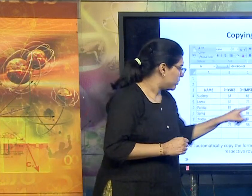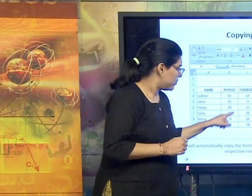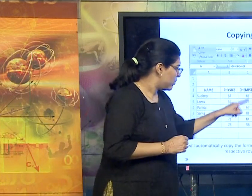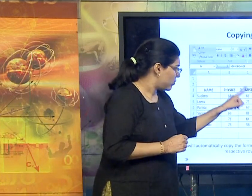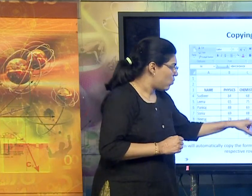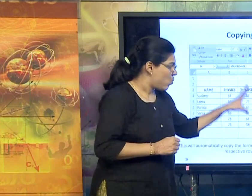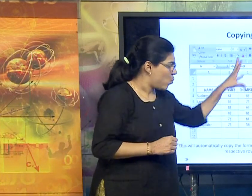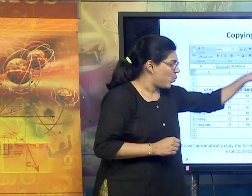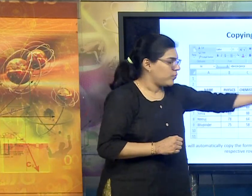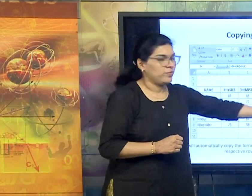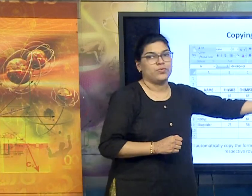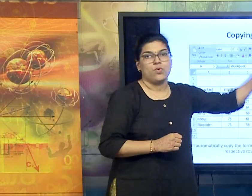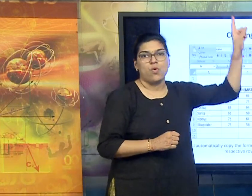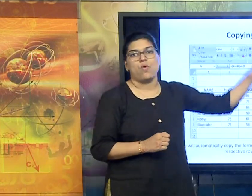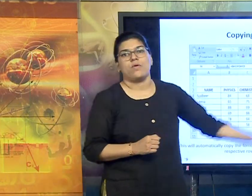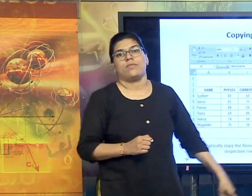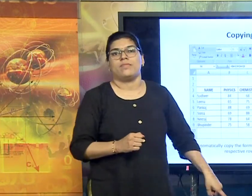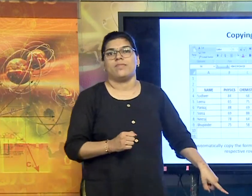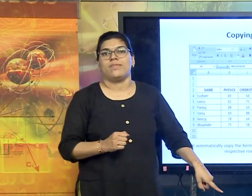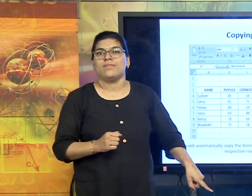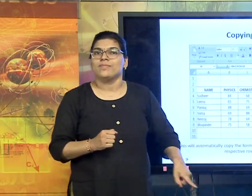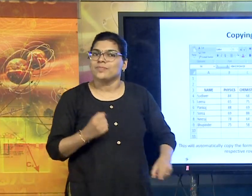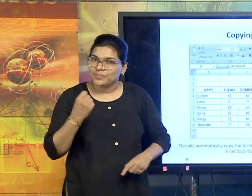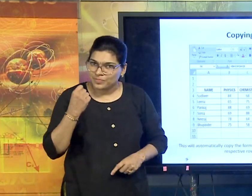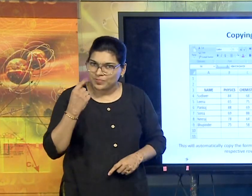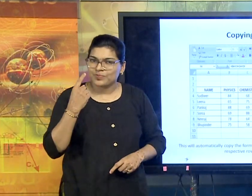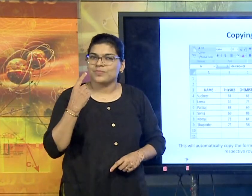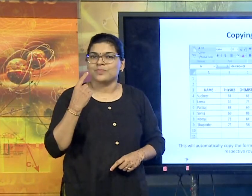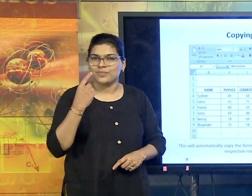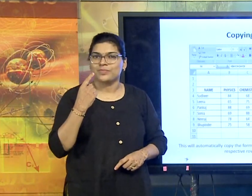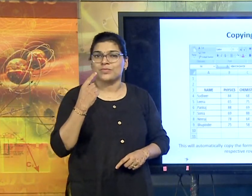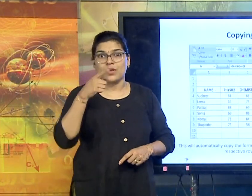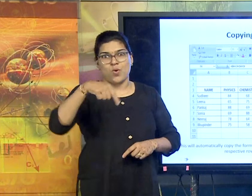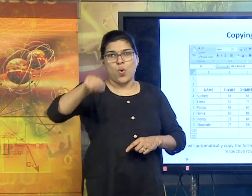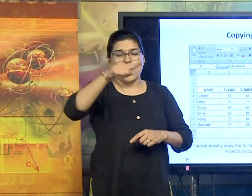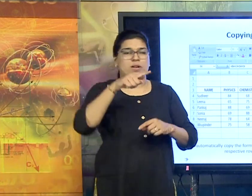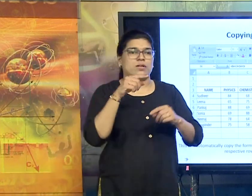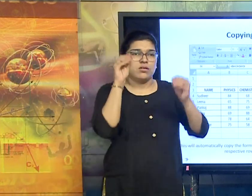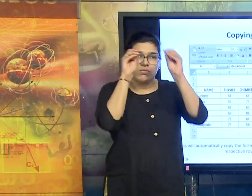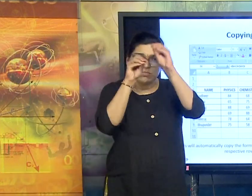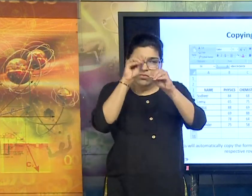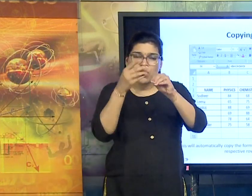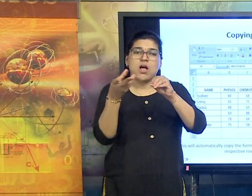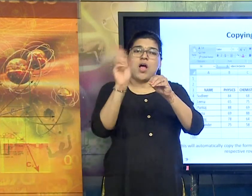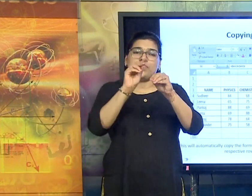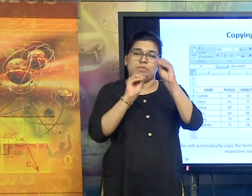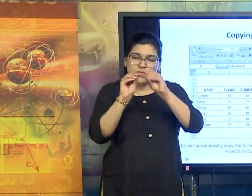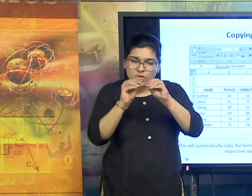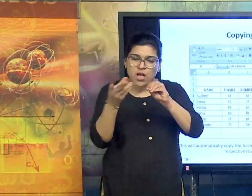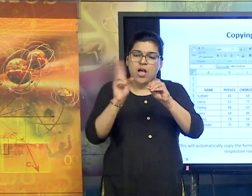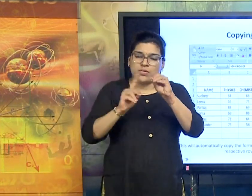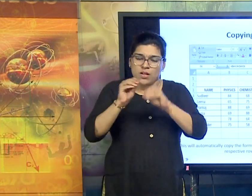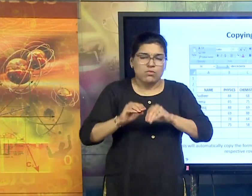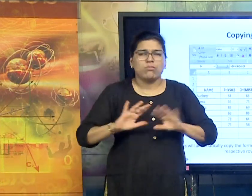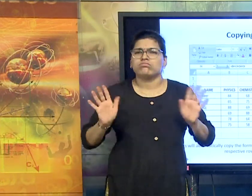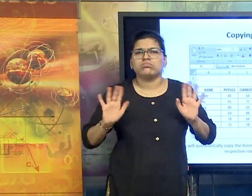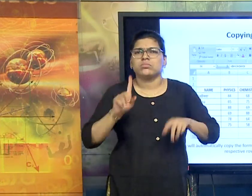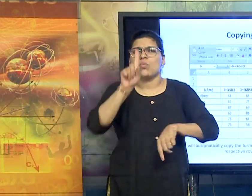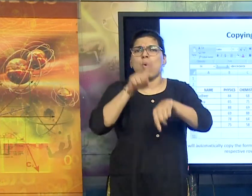that column. So it will happen automatically. So every time you